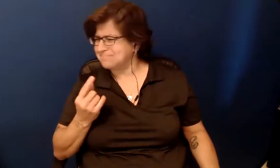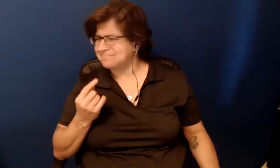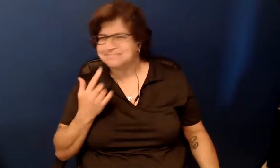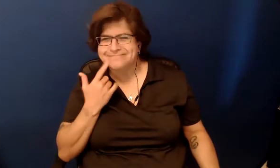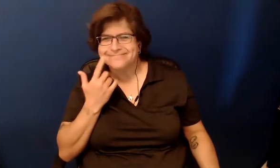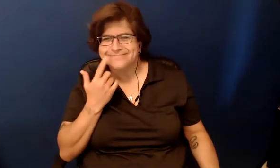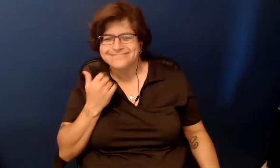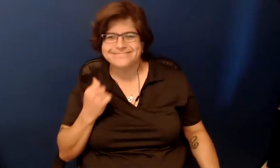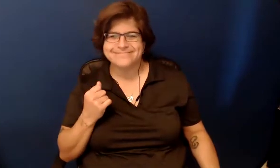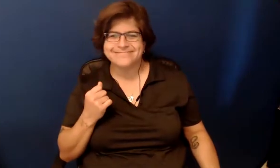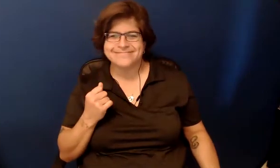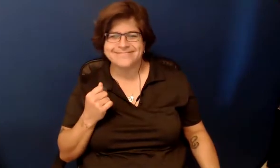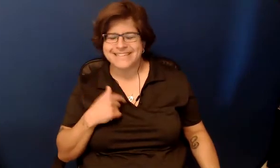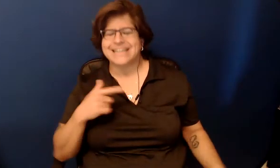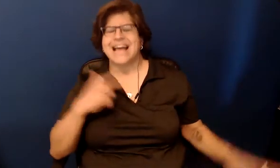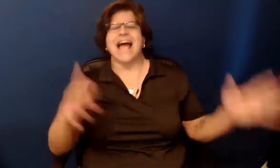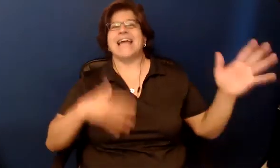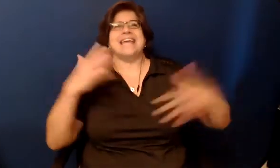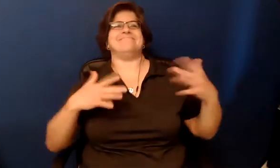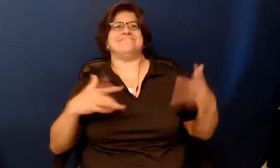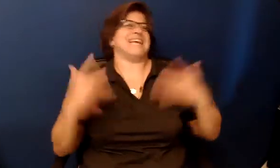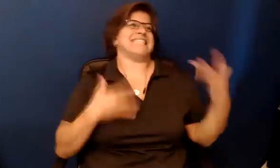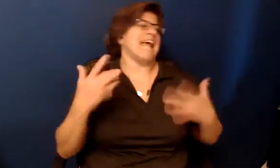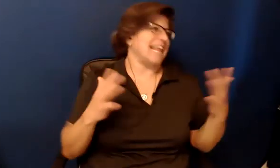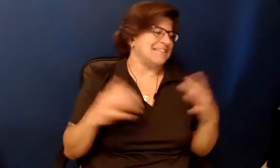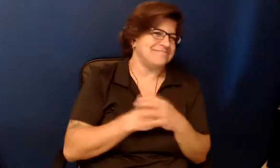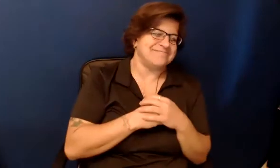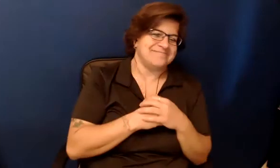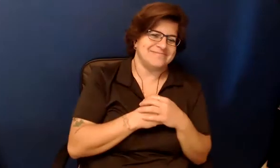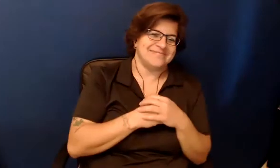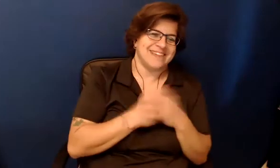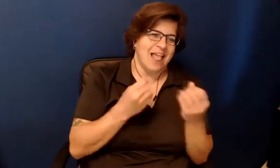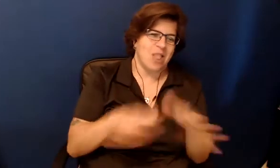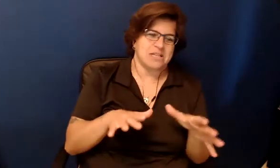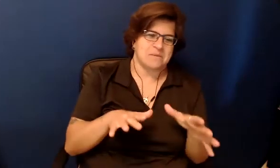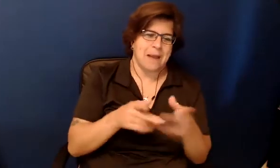Okay, so where am I? Yeah, I'll get carried away here.